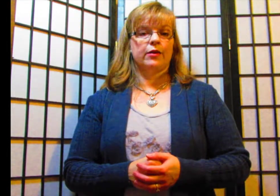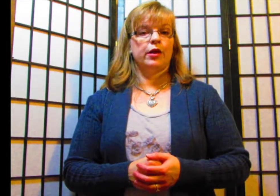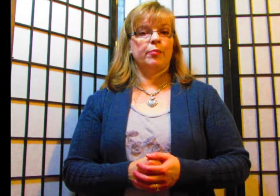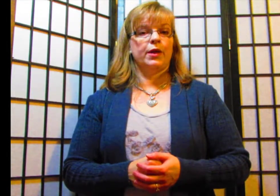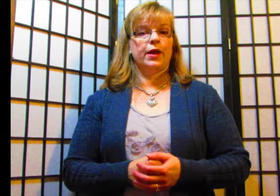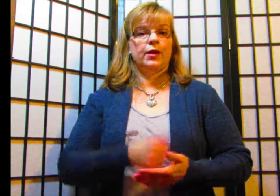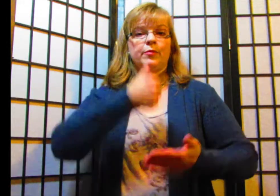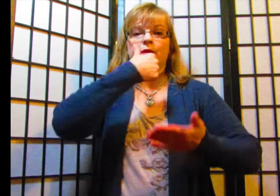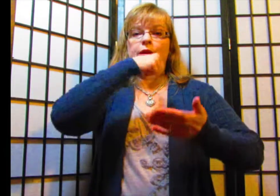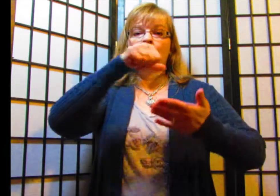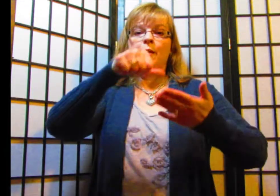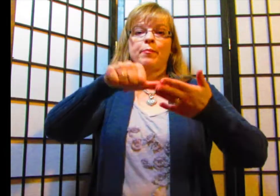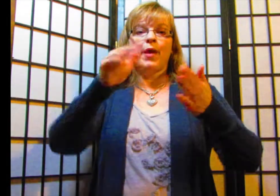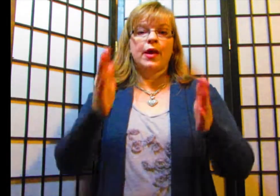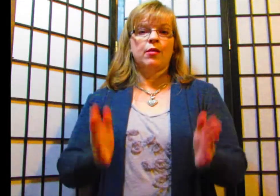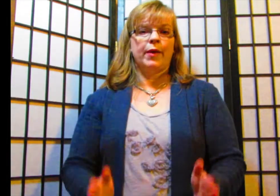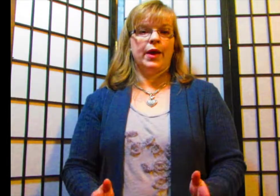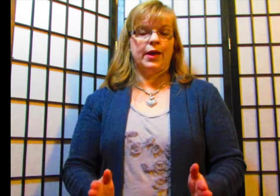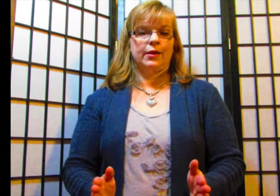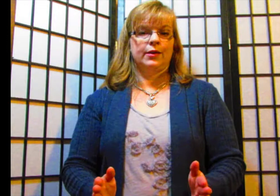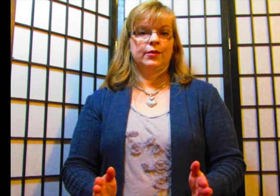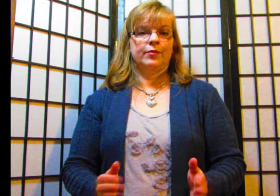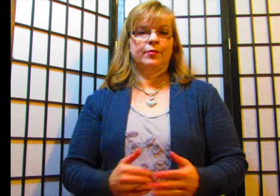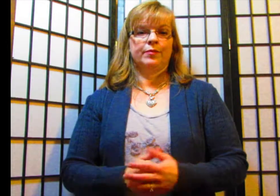it becomes mailman,